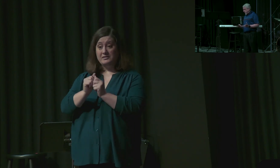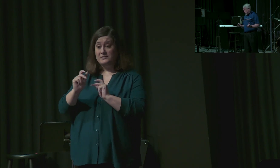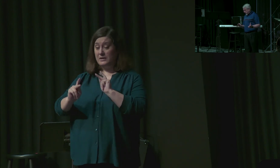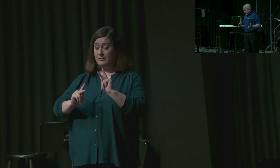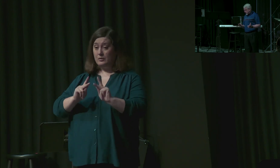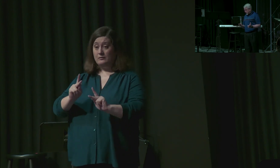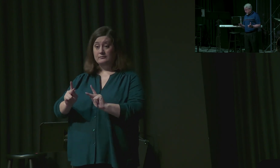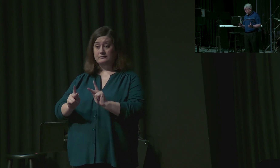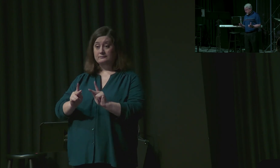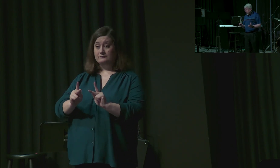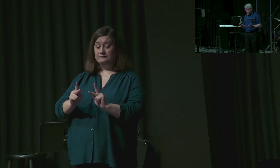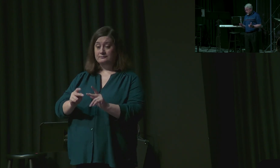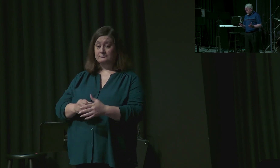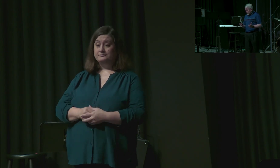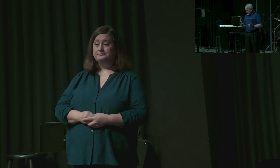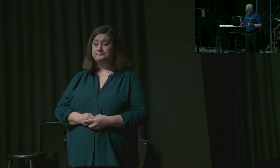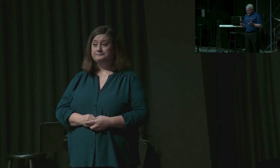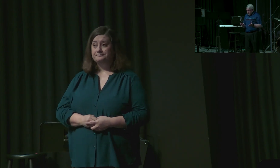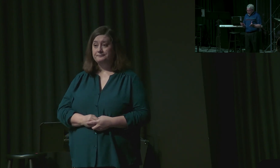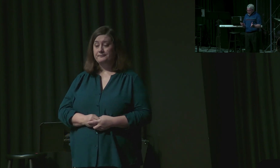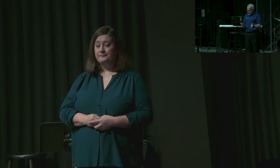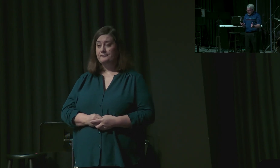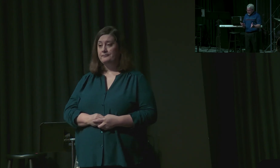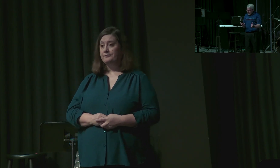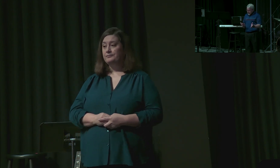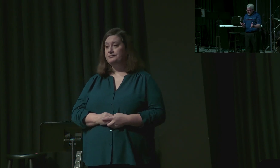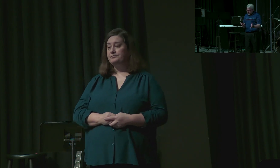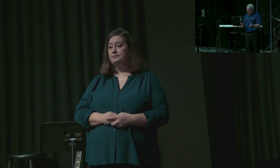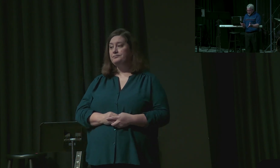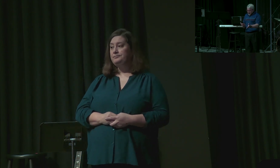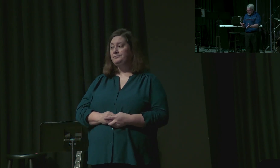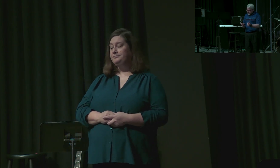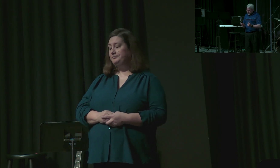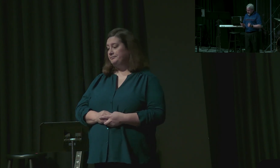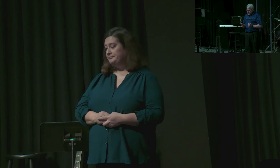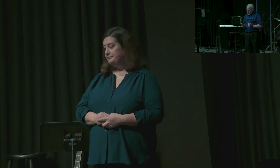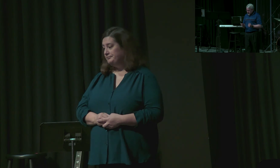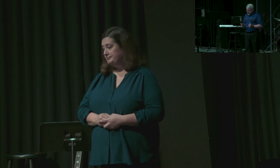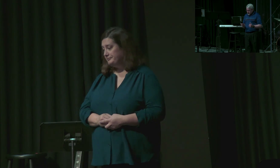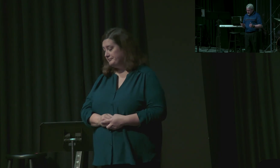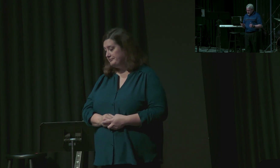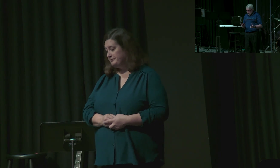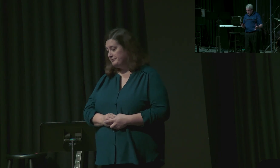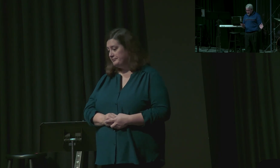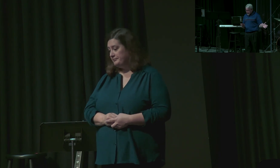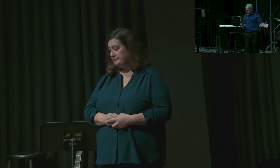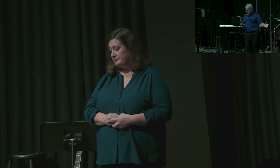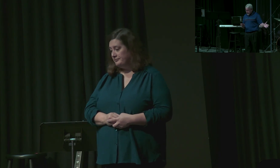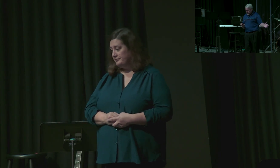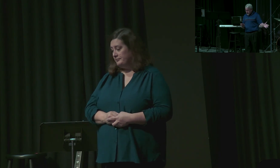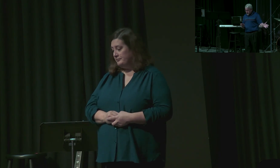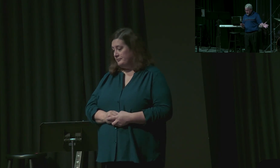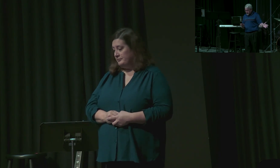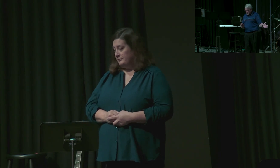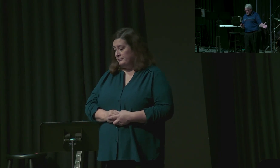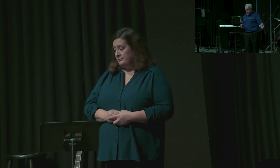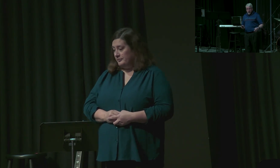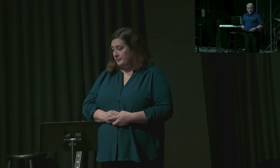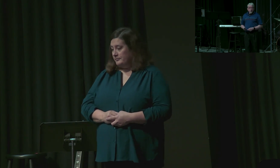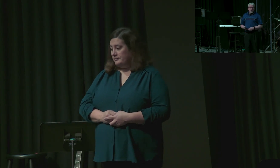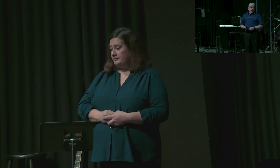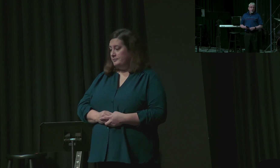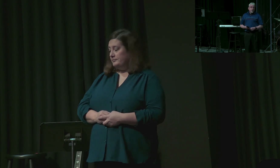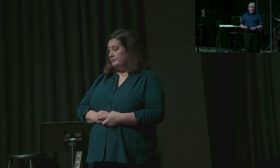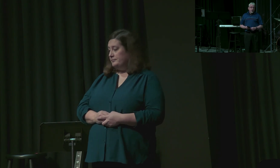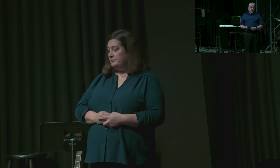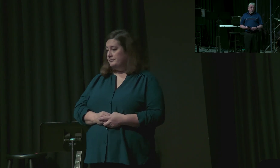in these last moments. The past promises of God that have sustained Jacob also assure Joseph